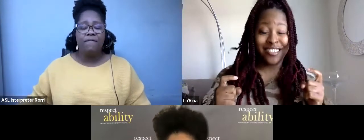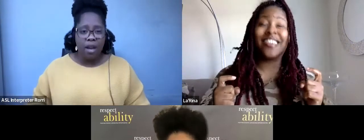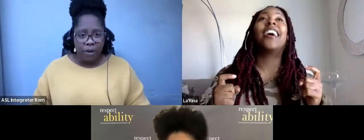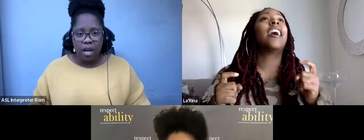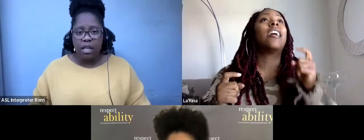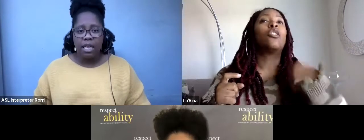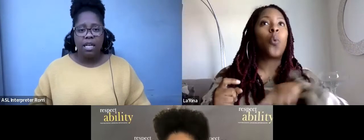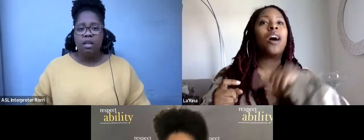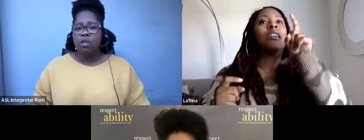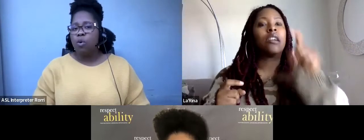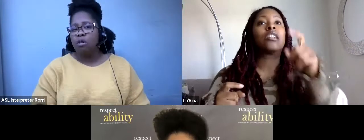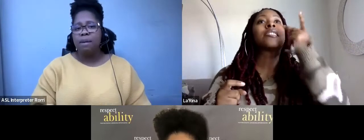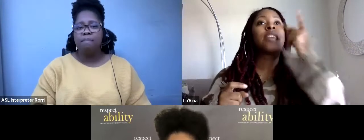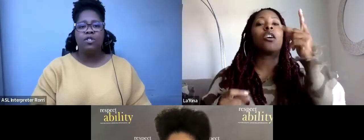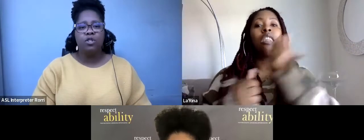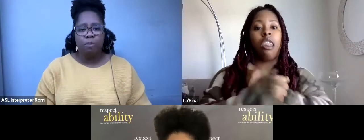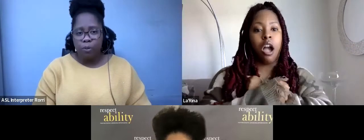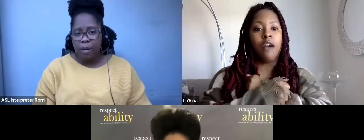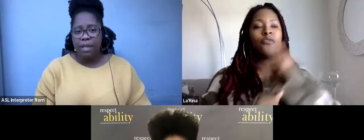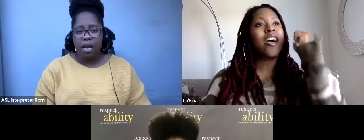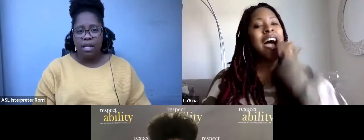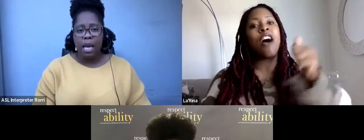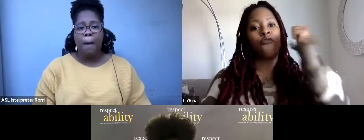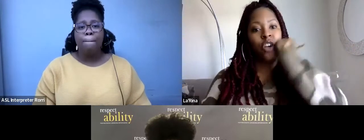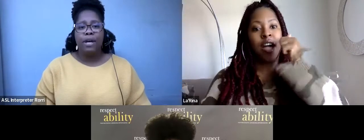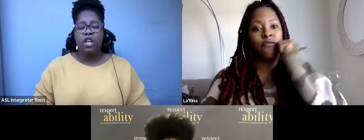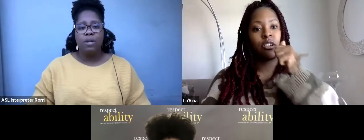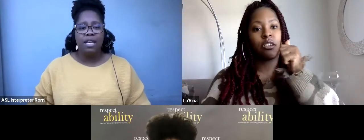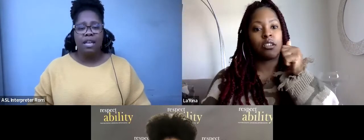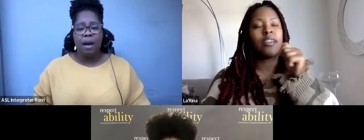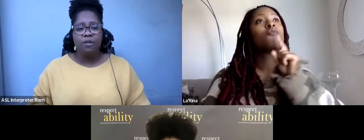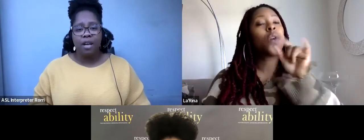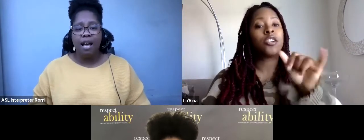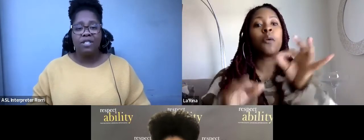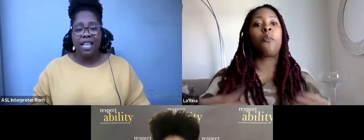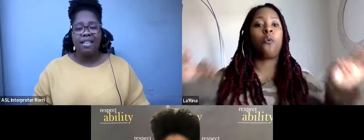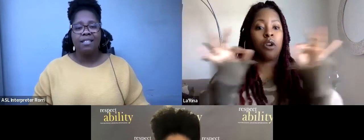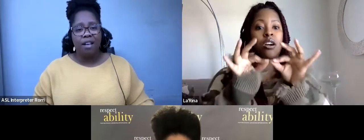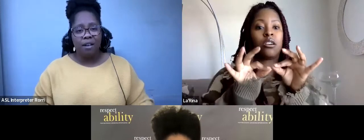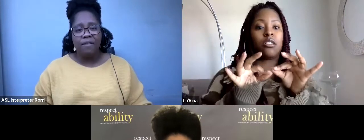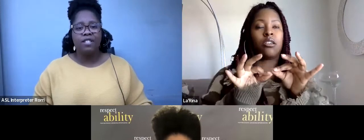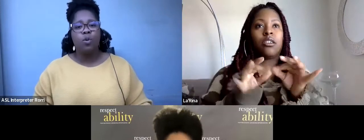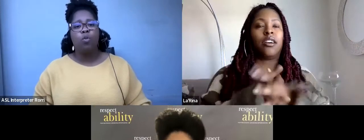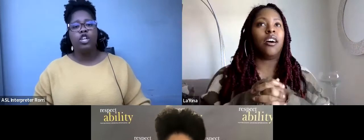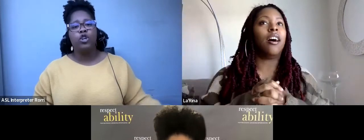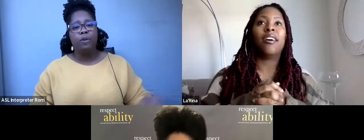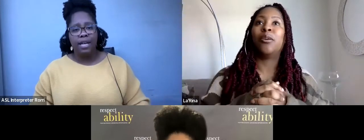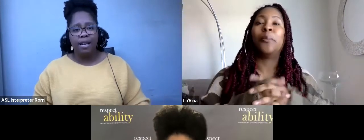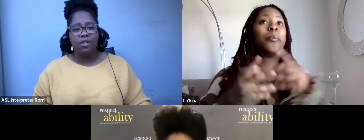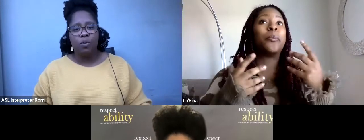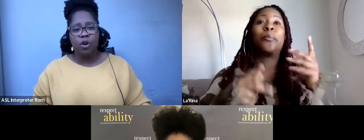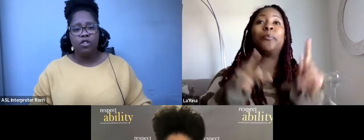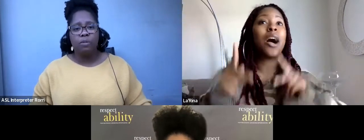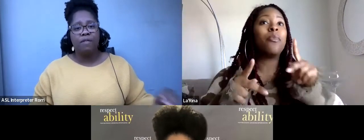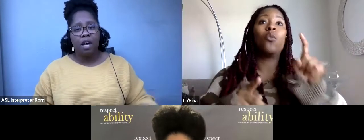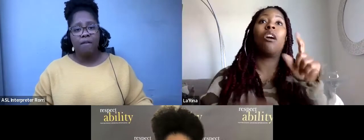be very ugly. The world can be supremely ugly. But the only thing that conquers that is love. And so what you're putting out